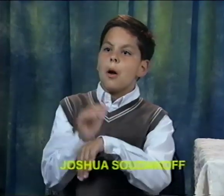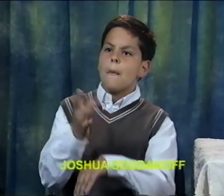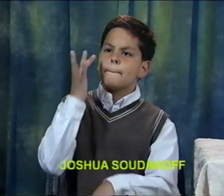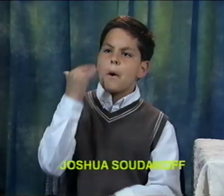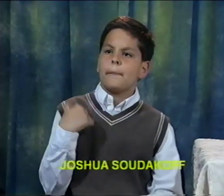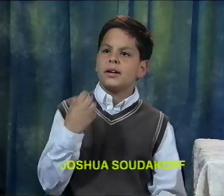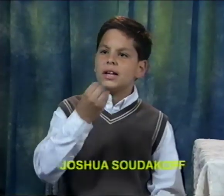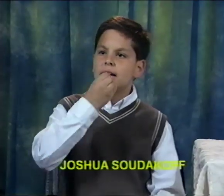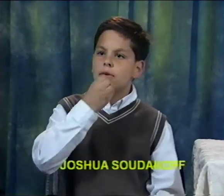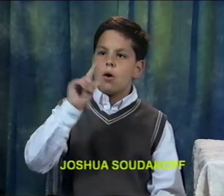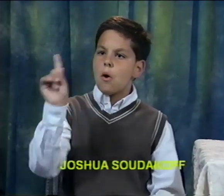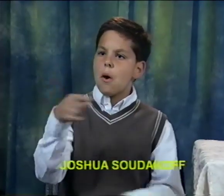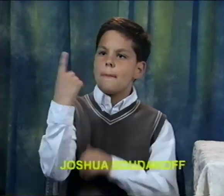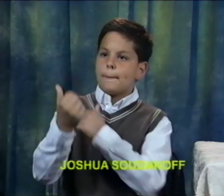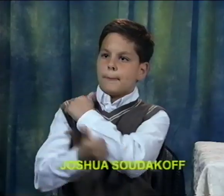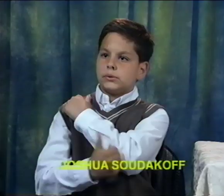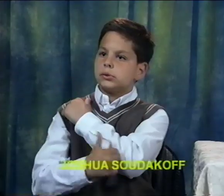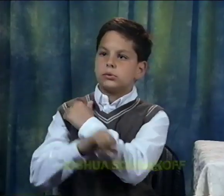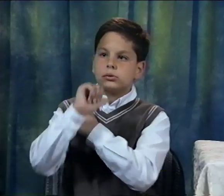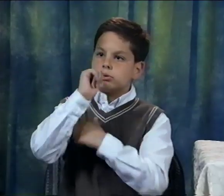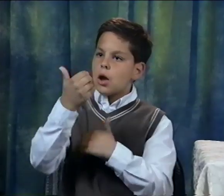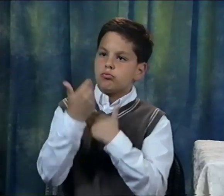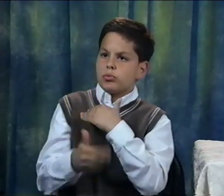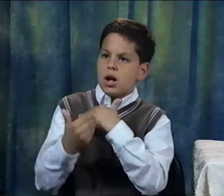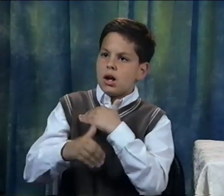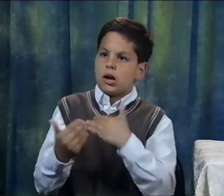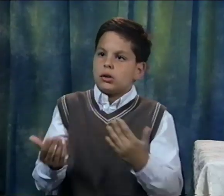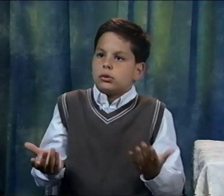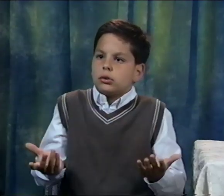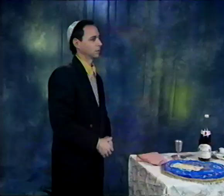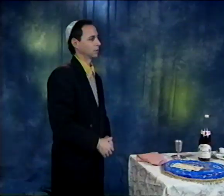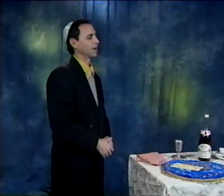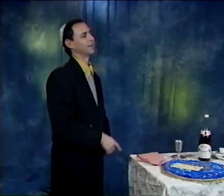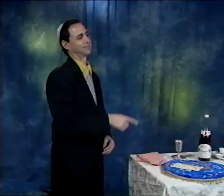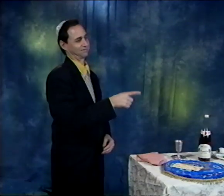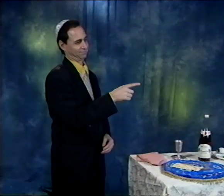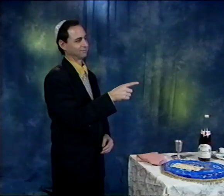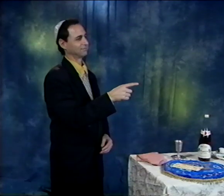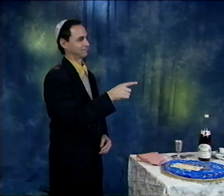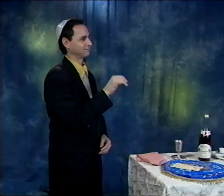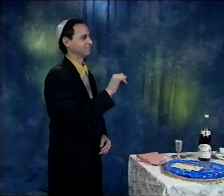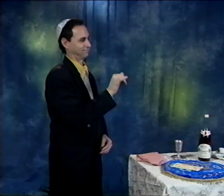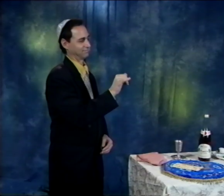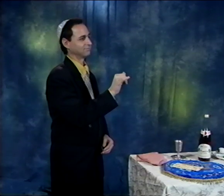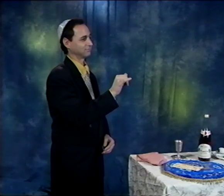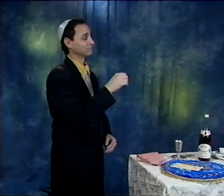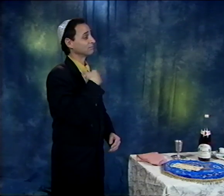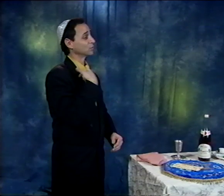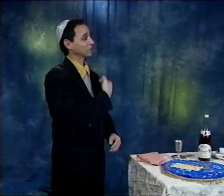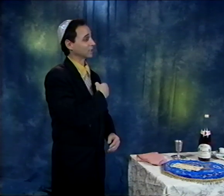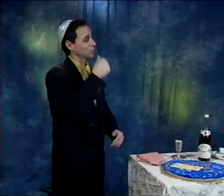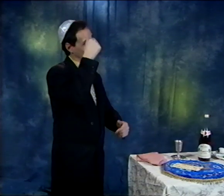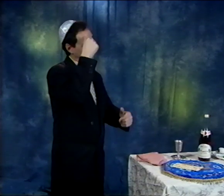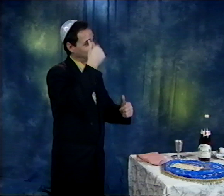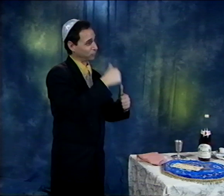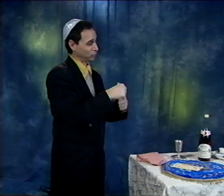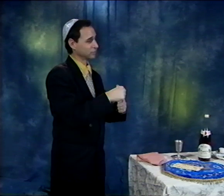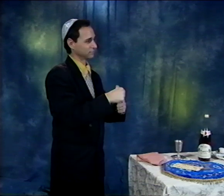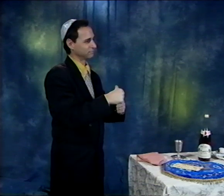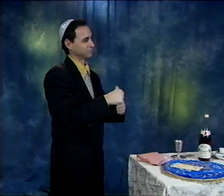is different. How? Well, why do we eat only matzah, not the bread? I see. Well, we